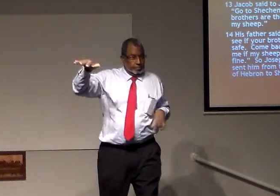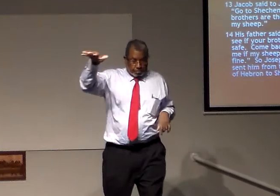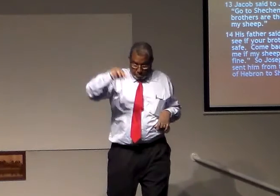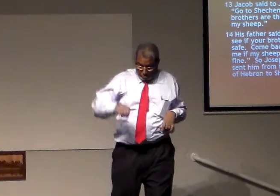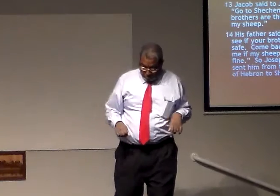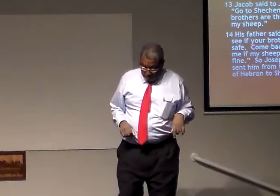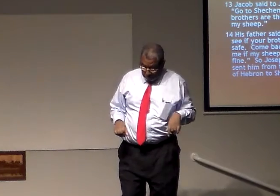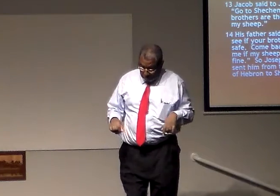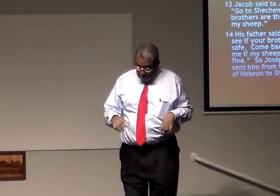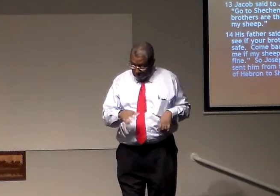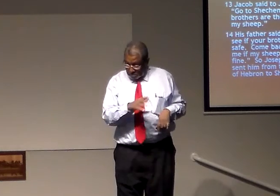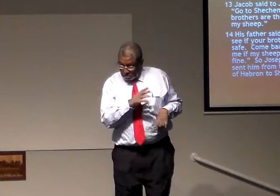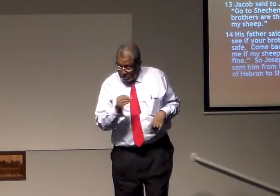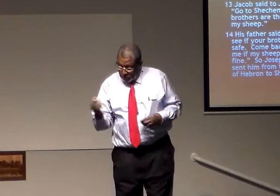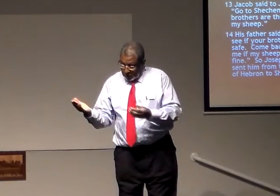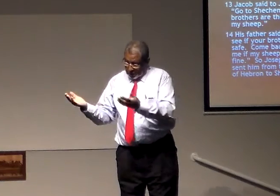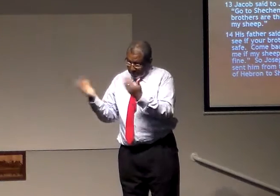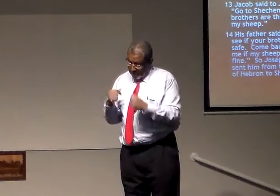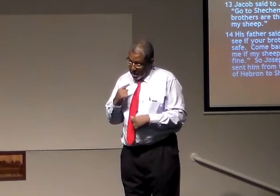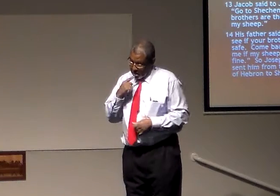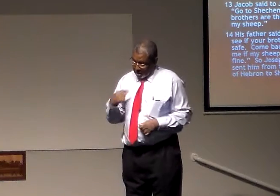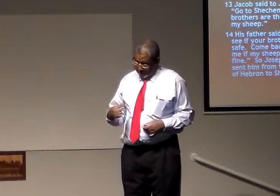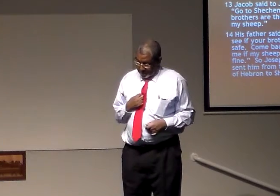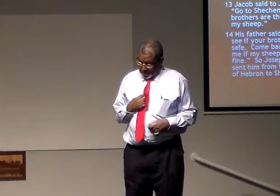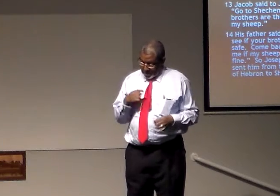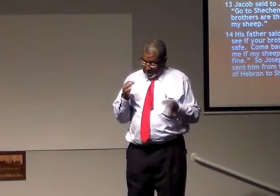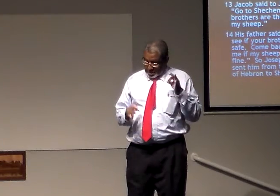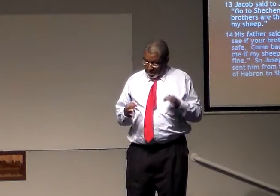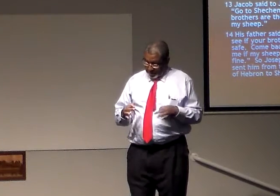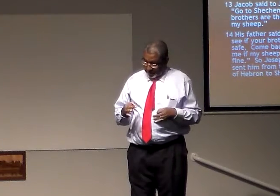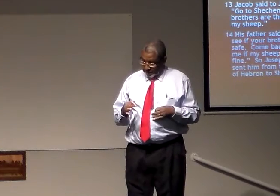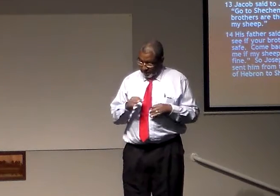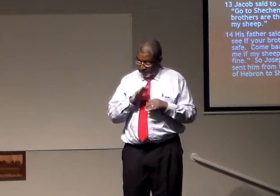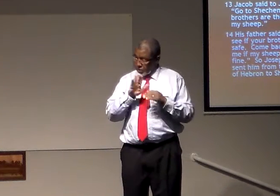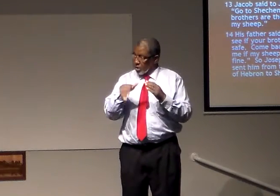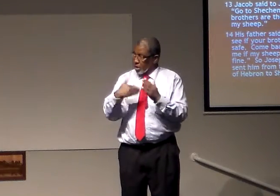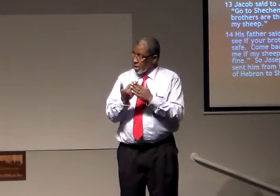safe. Then come back and tell me if my sheep are all fine.